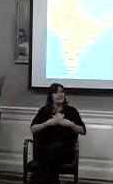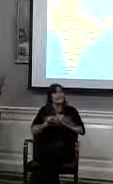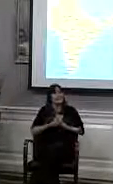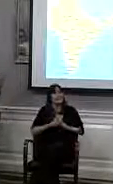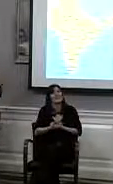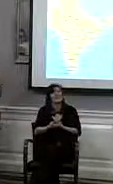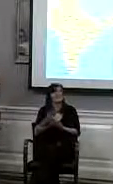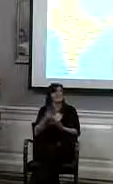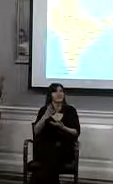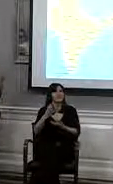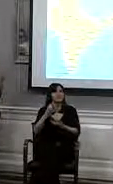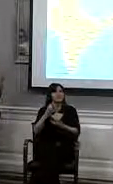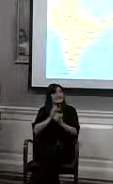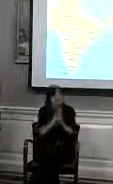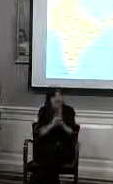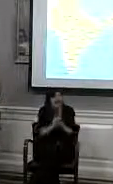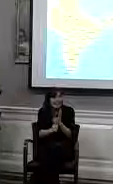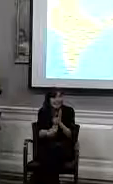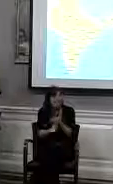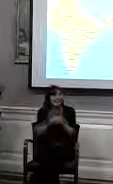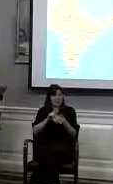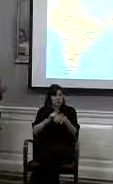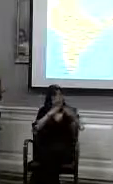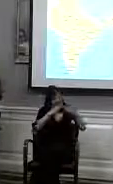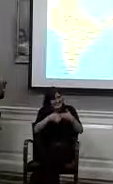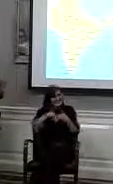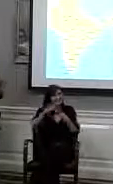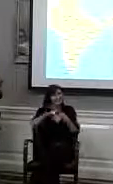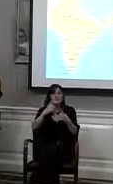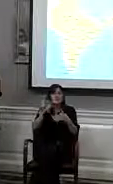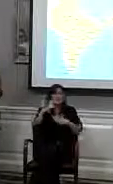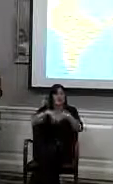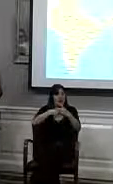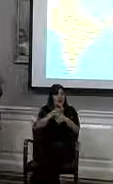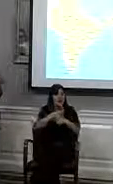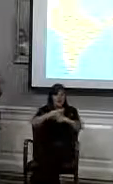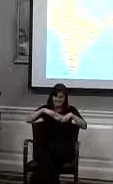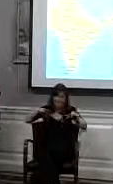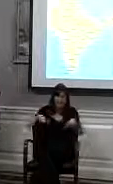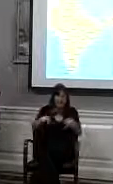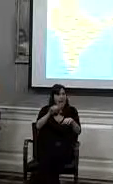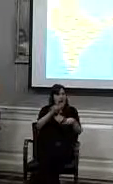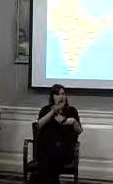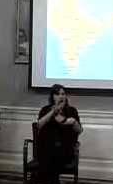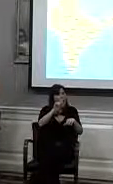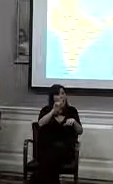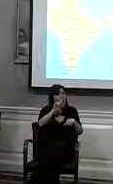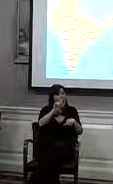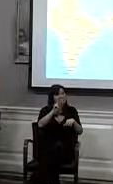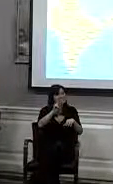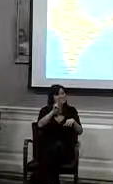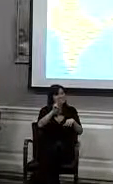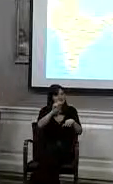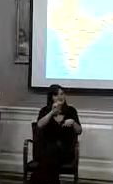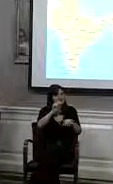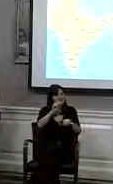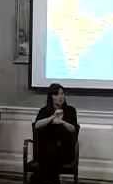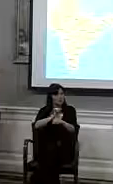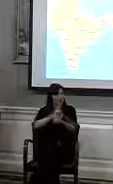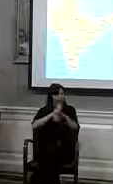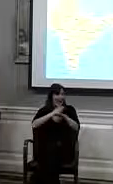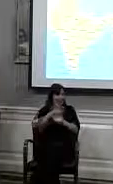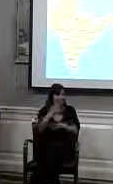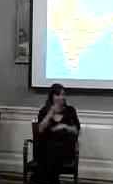action-oriented components that lead to some sort of activist orientation after partaking in human rights education. As human